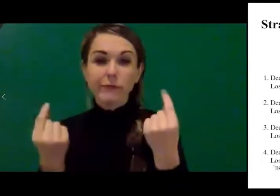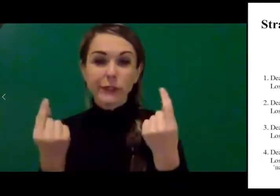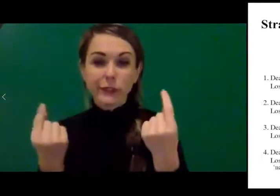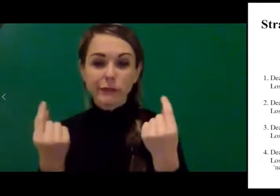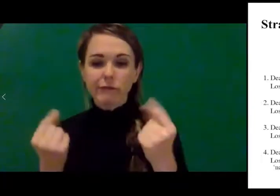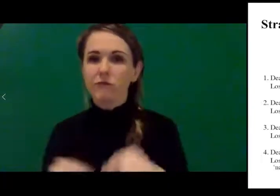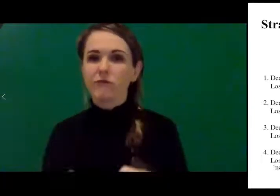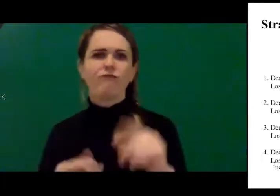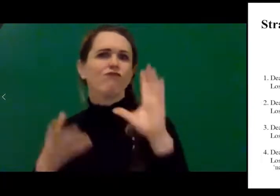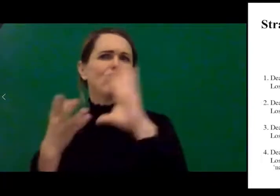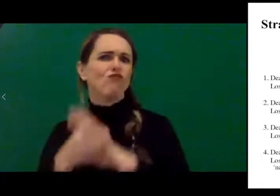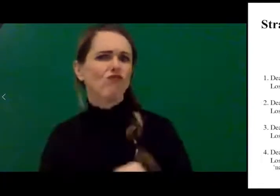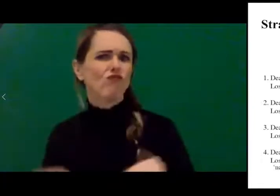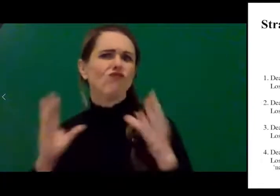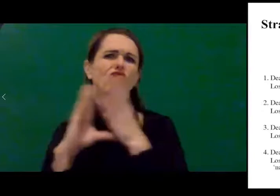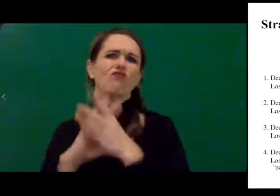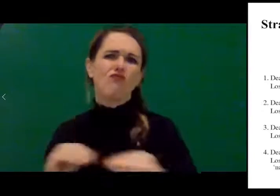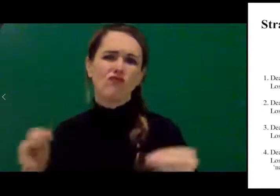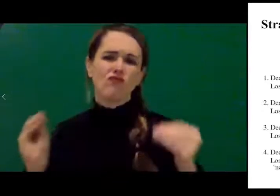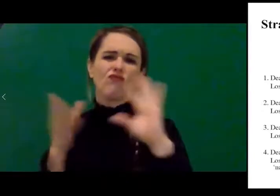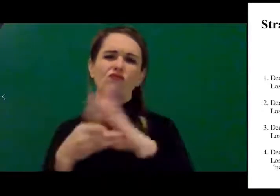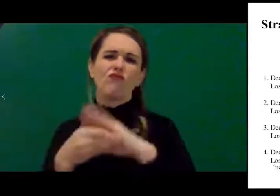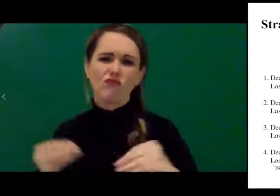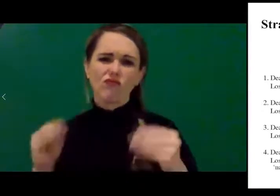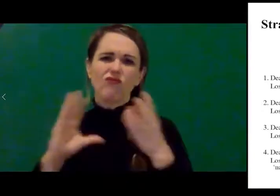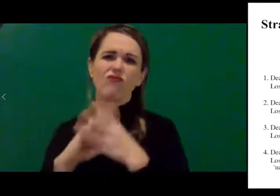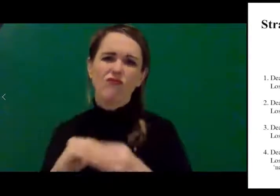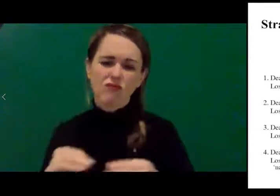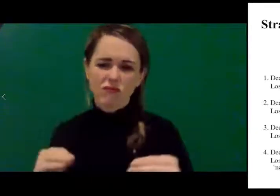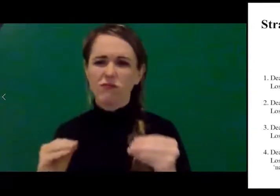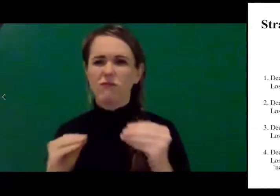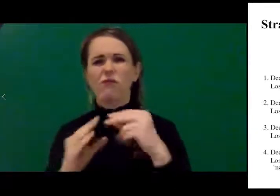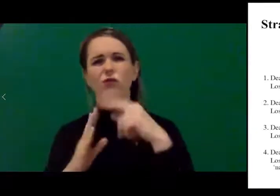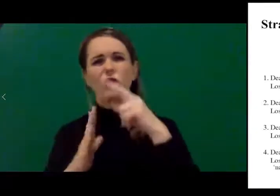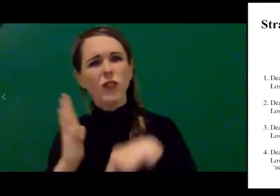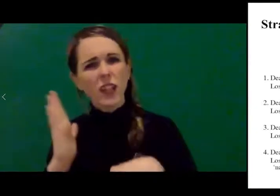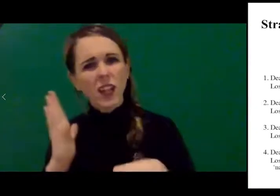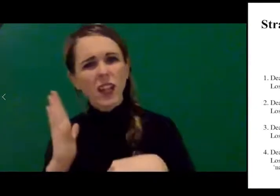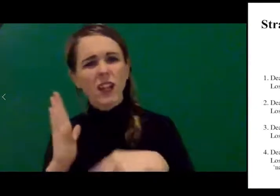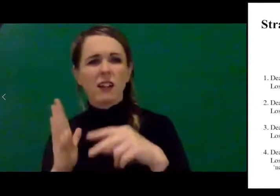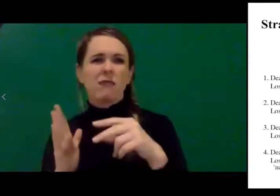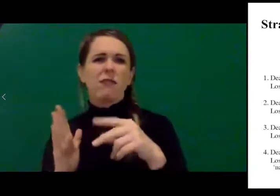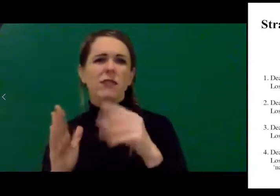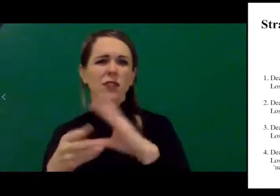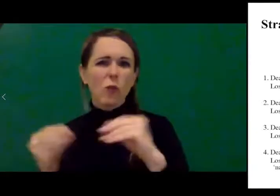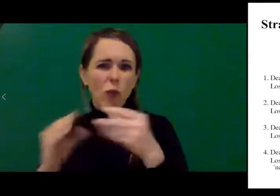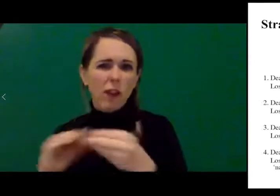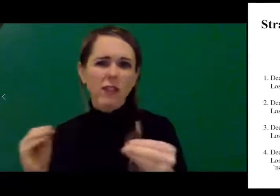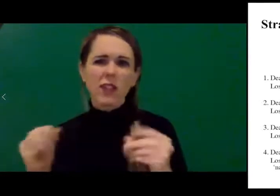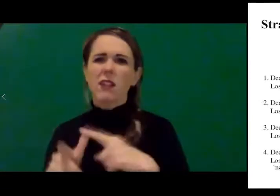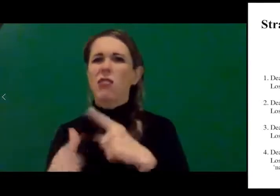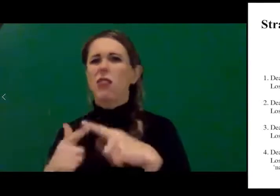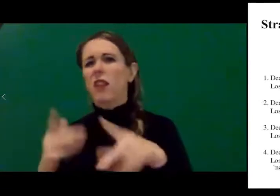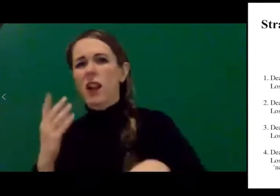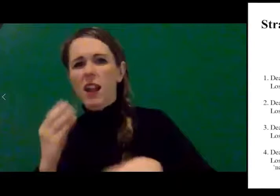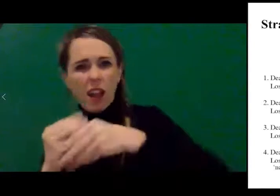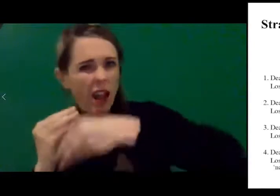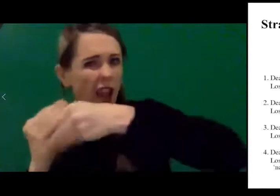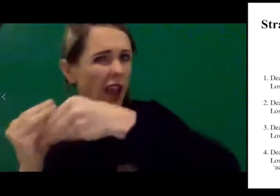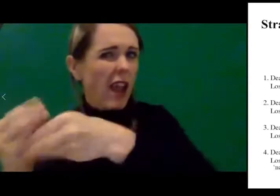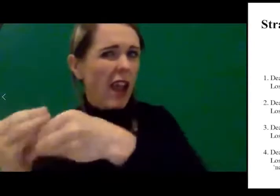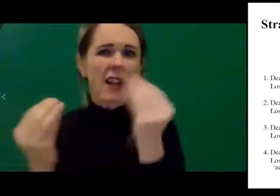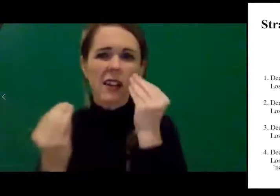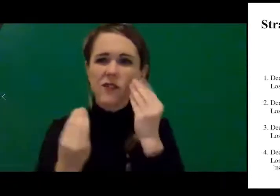to the second time to the third time. The first time you really go through all the details, adding information, making